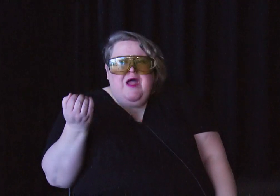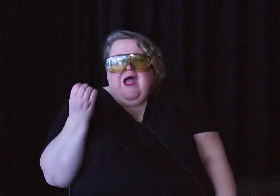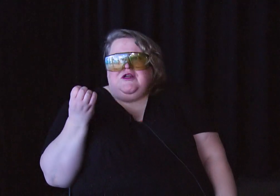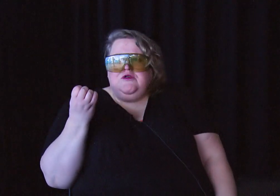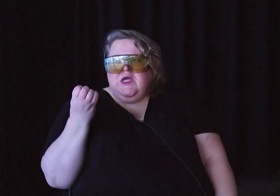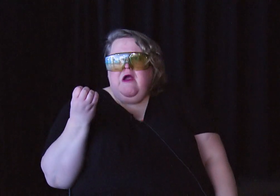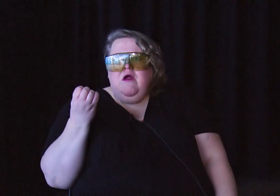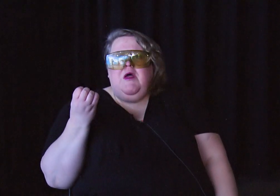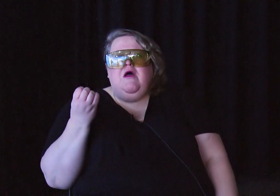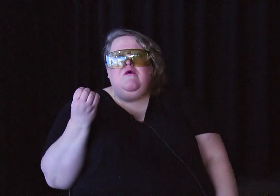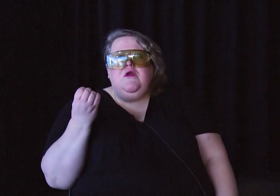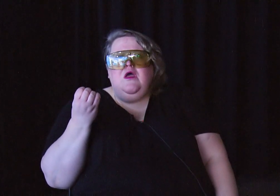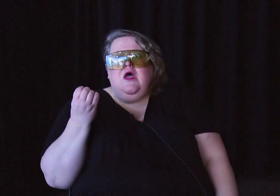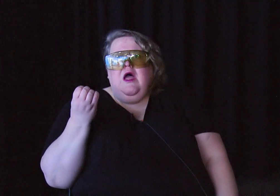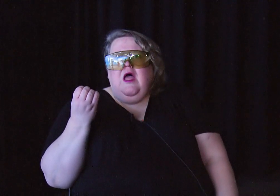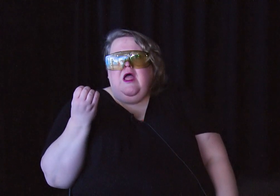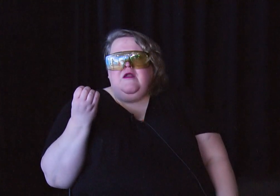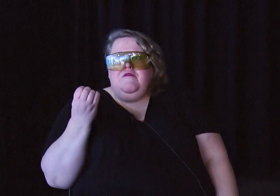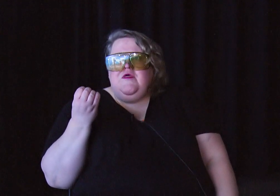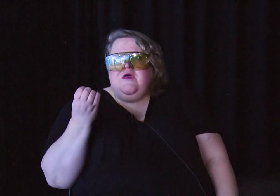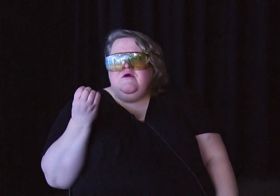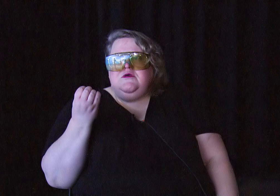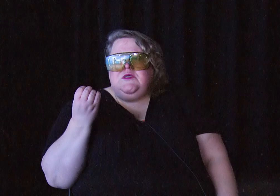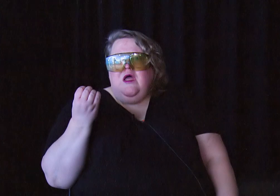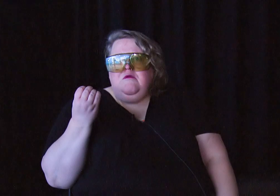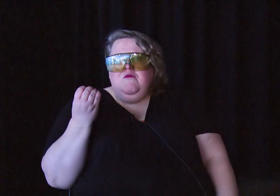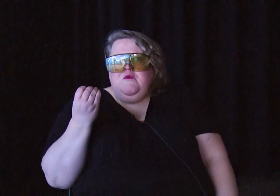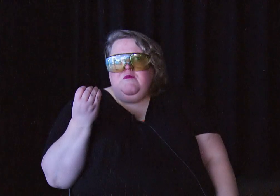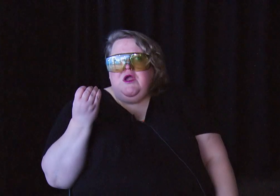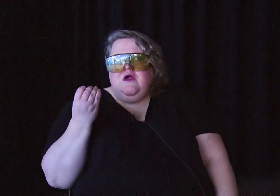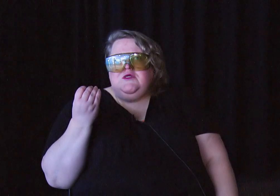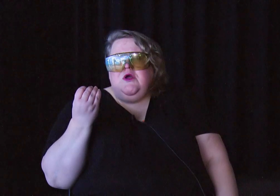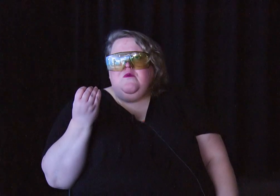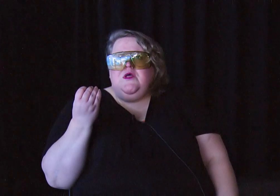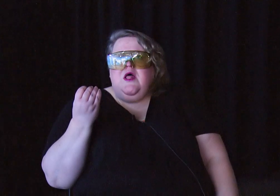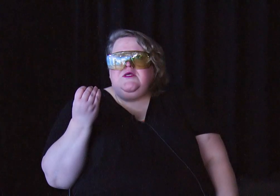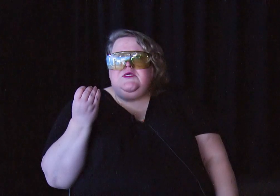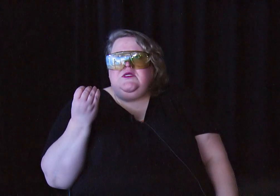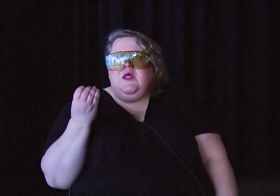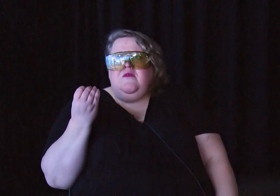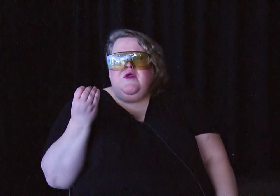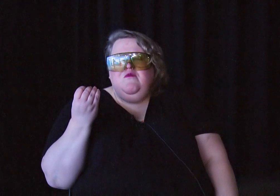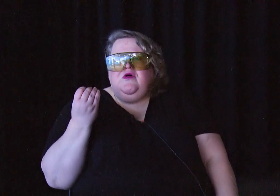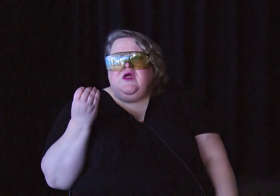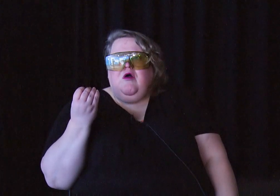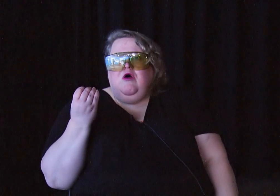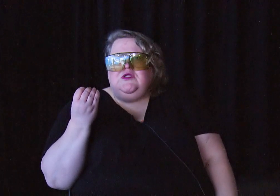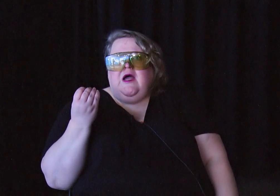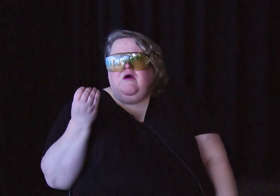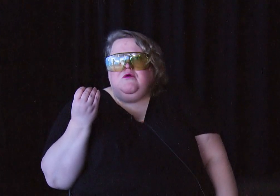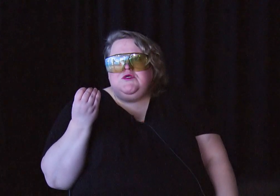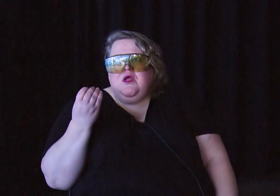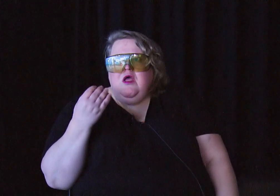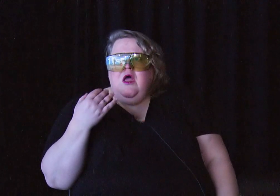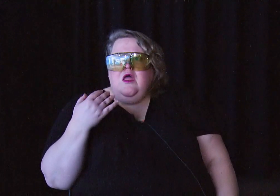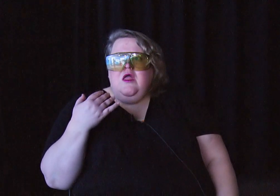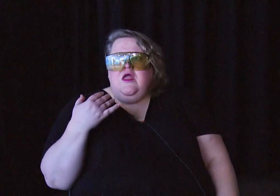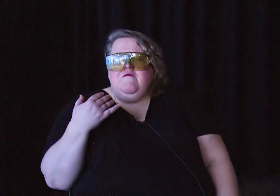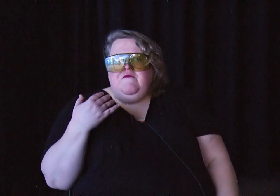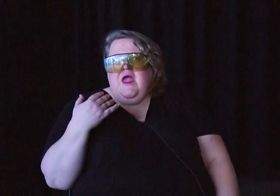care about, and theaters and movie makers are realizing that they will get called out if they